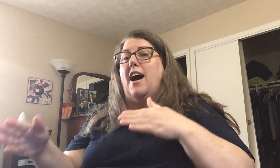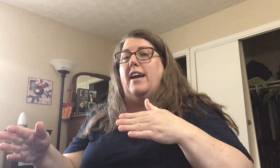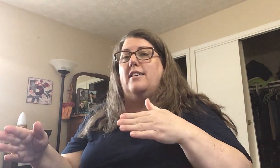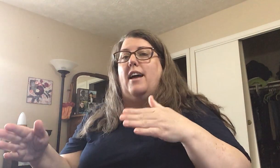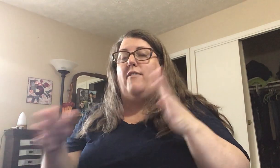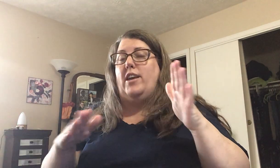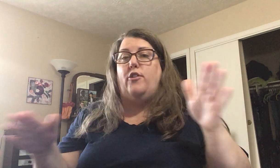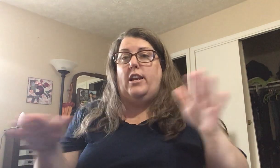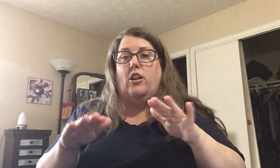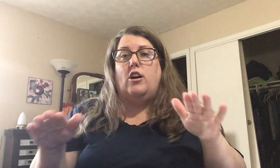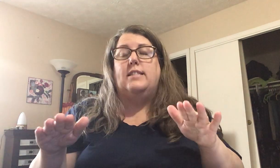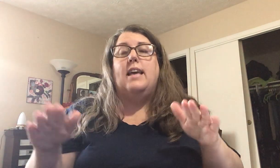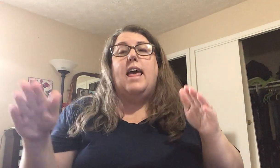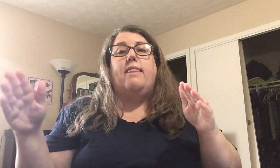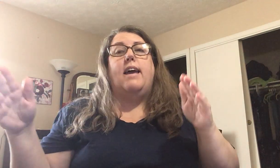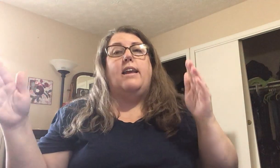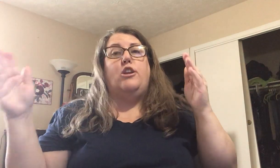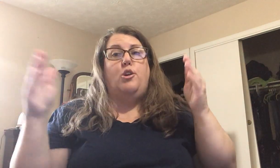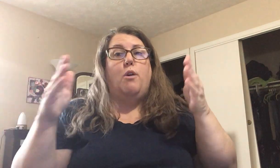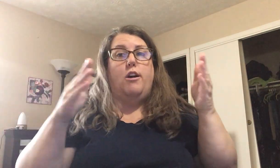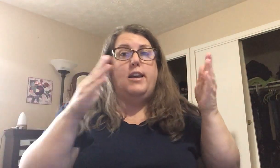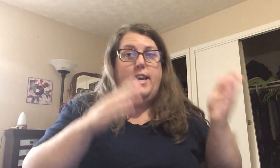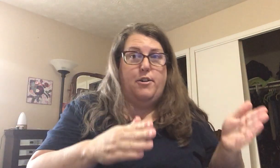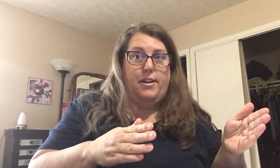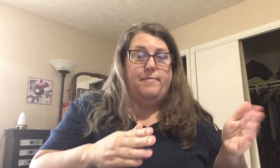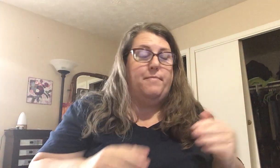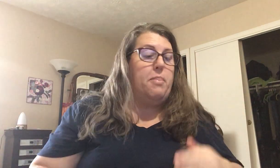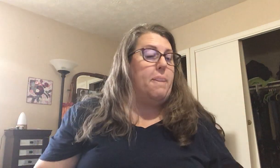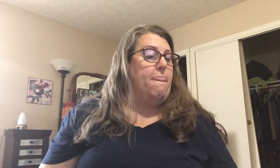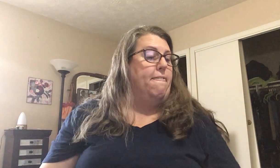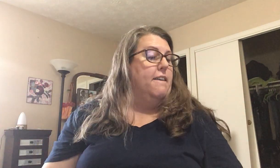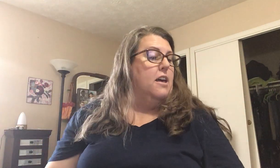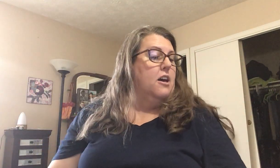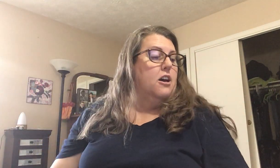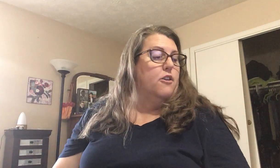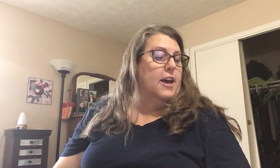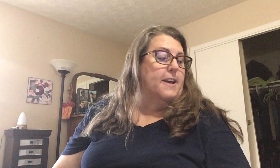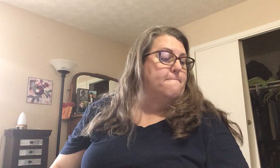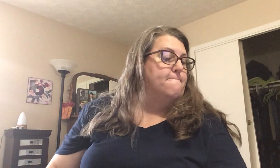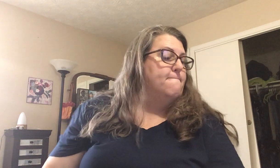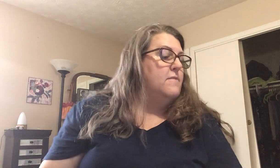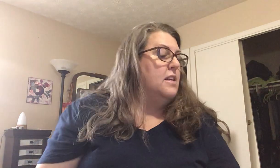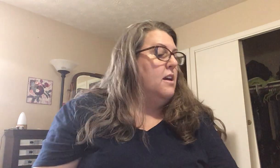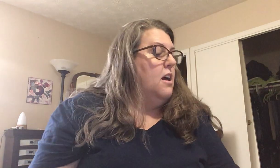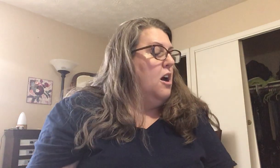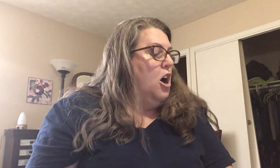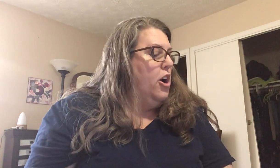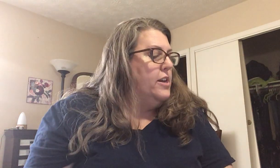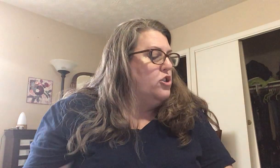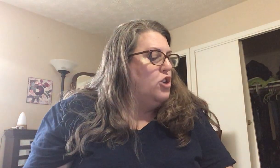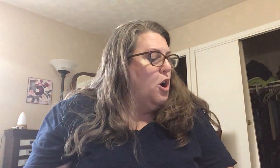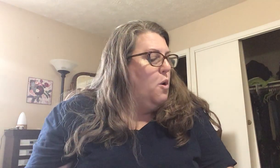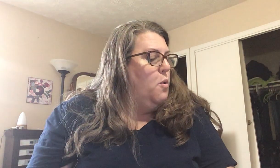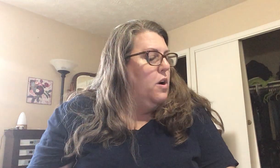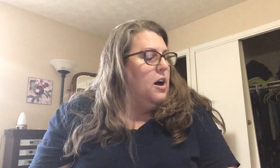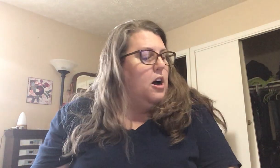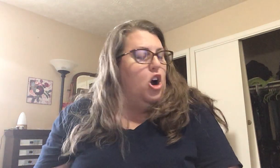not have a hearing loss, then you are hearing. Okay. All right, so are you